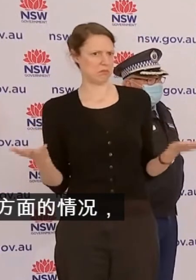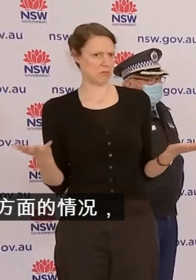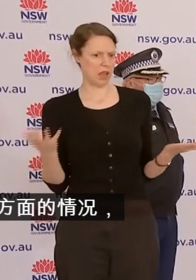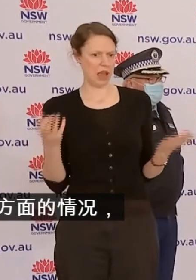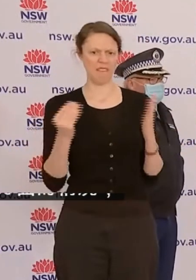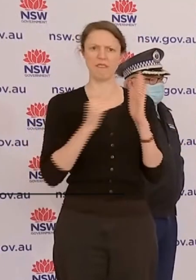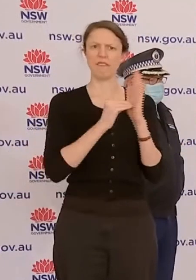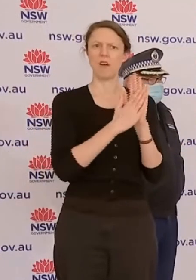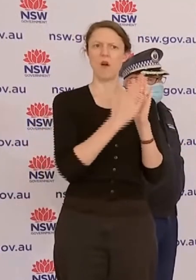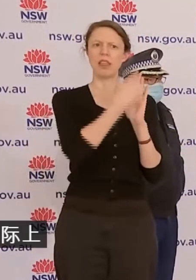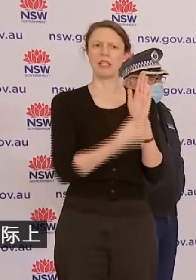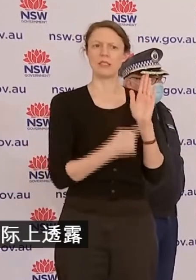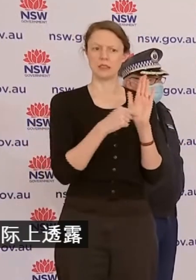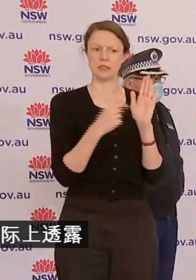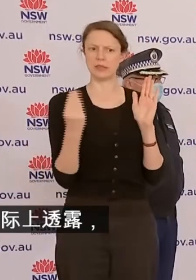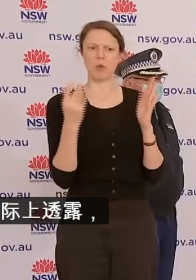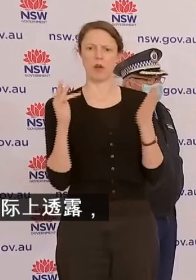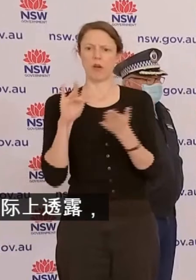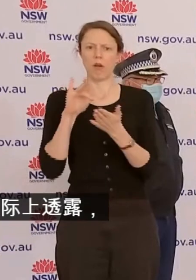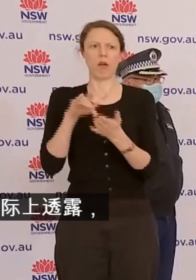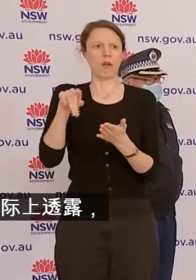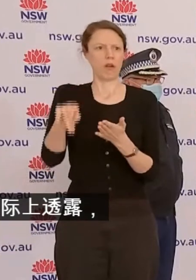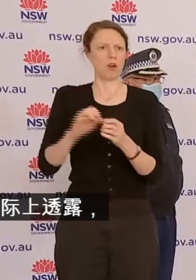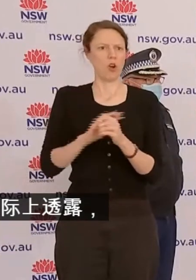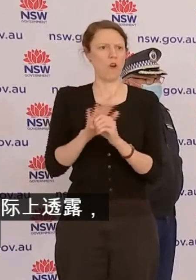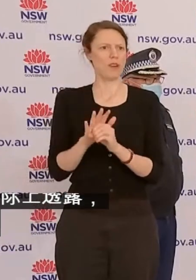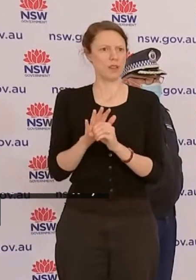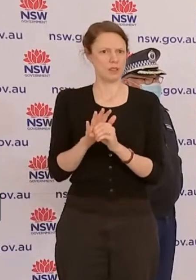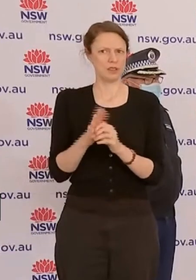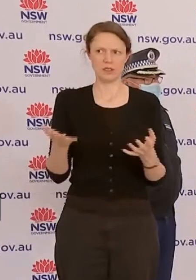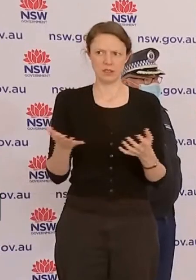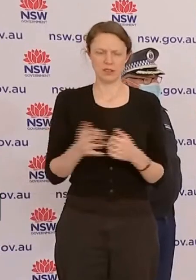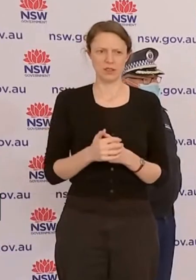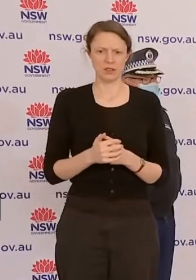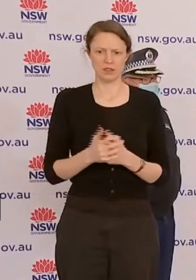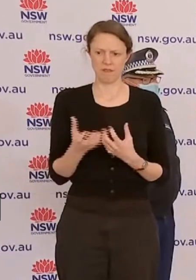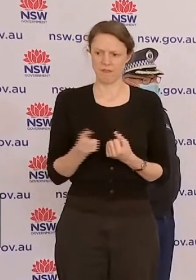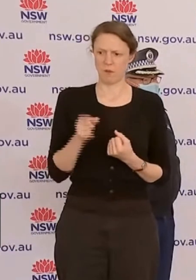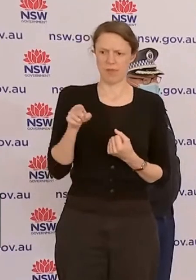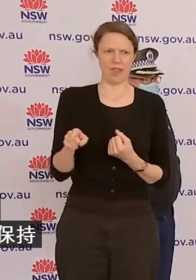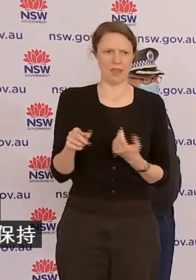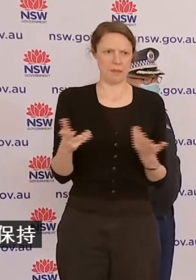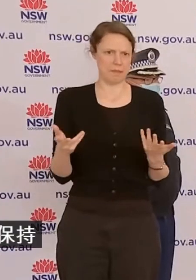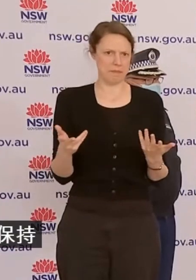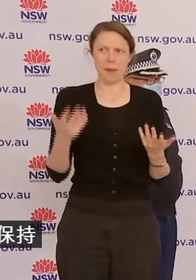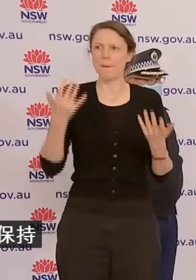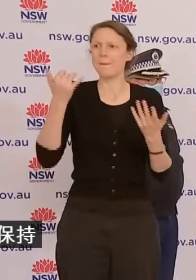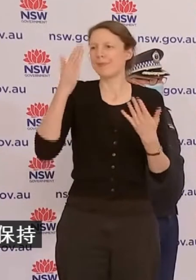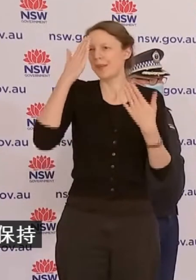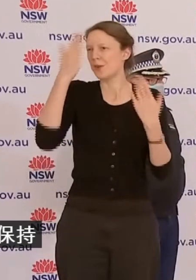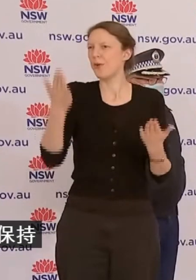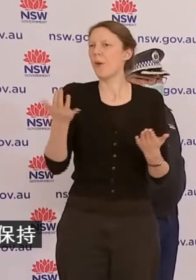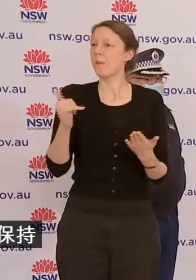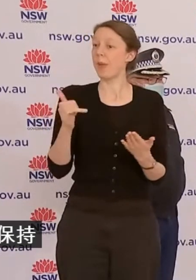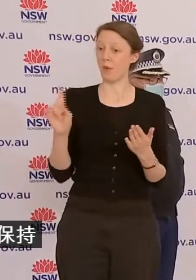It may have been because the parents actually disclosed that the children played together as opposed to keeping separate. Obviously, we're trying to balance